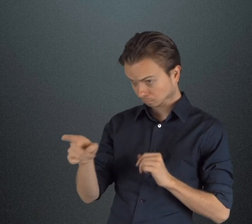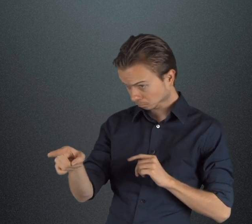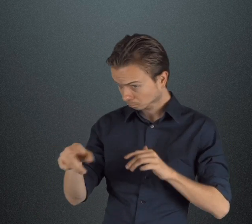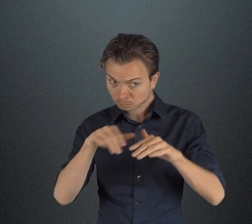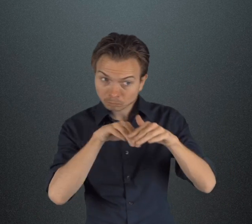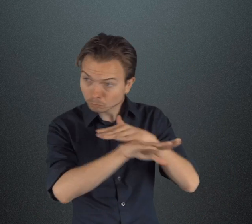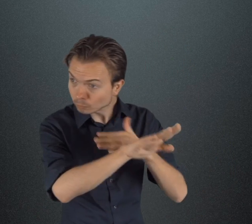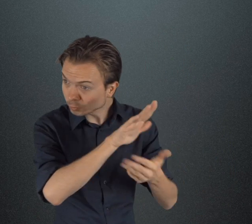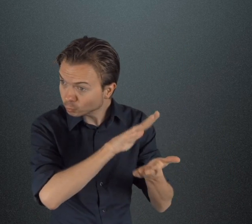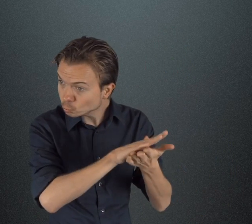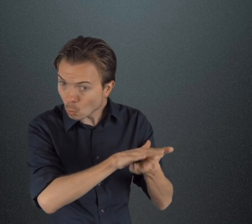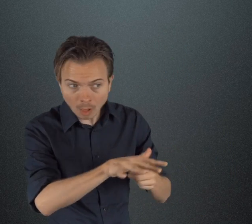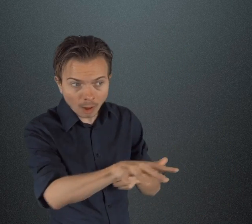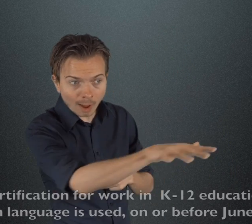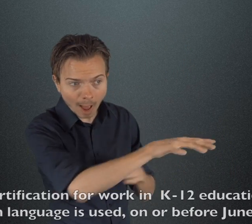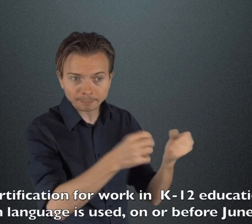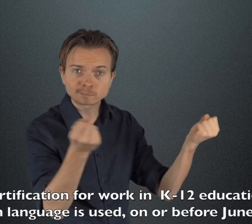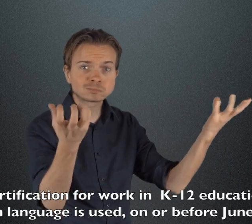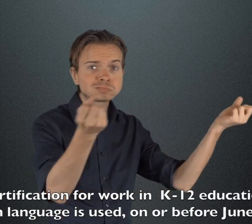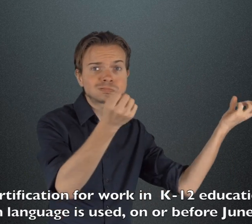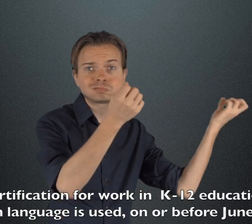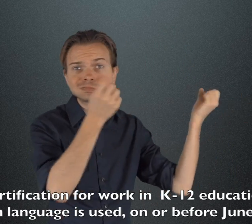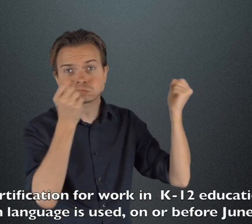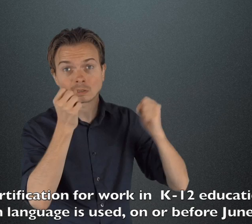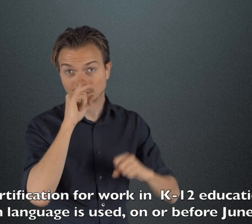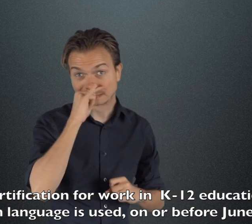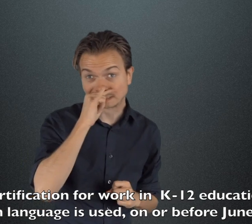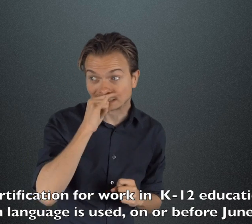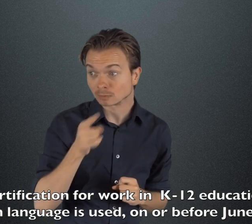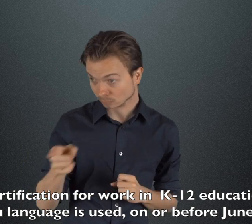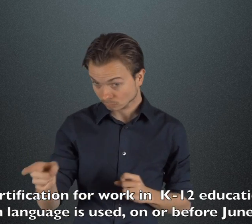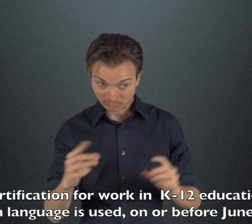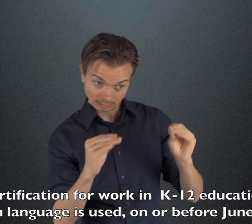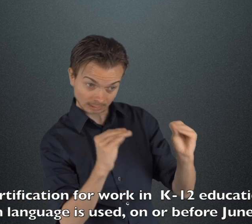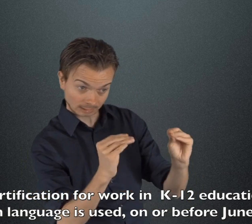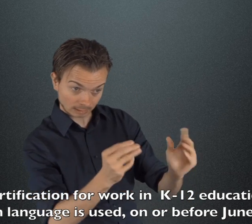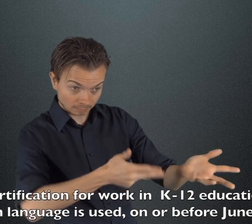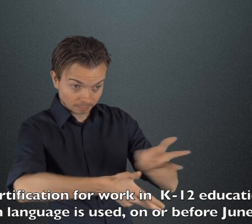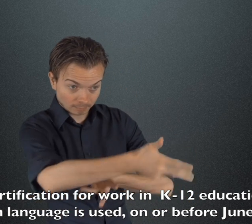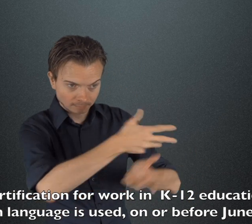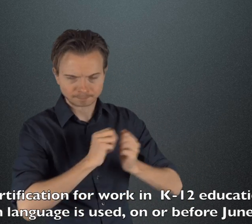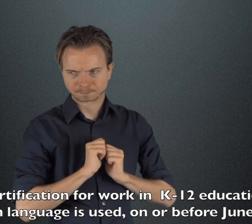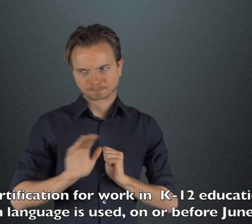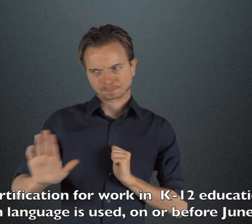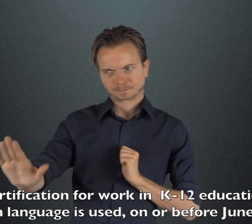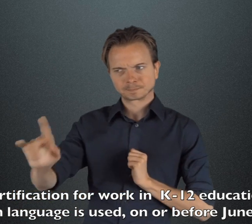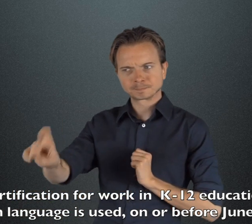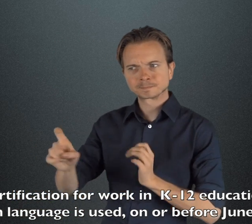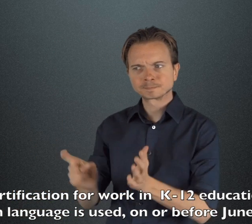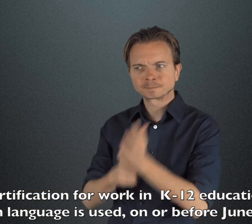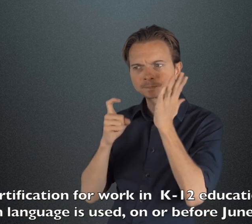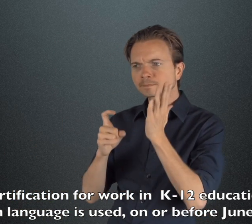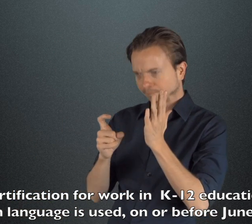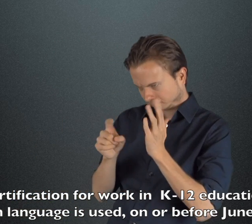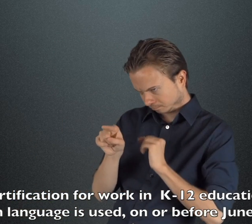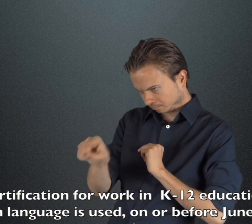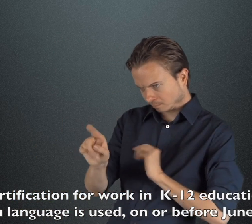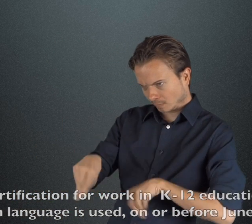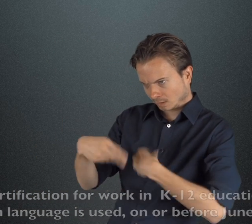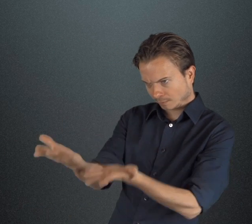language proficiency in order to obtain certification for work in K through 12 educational settings where